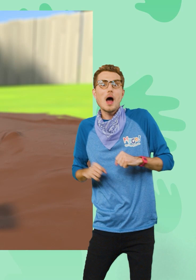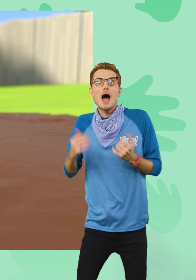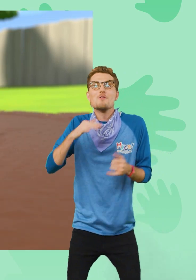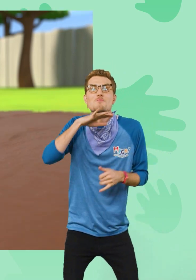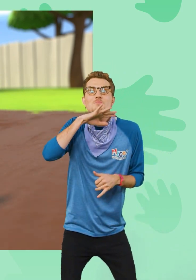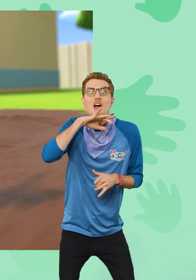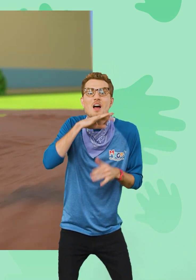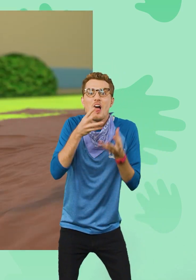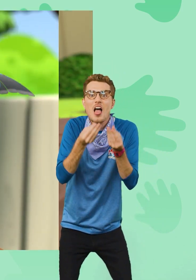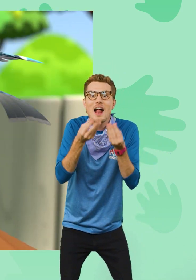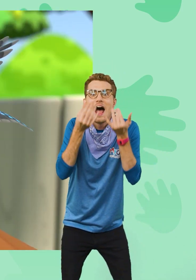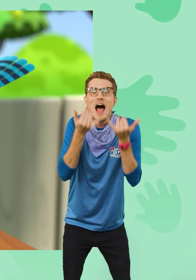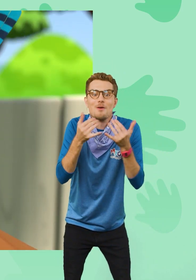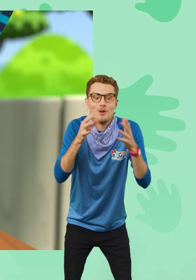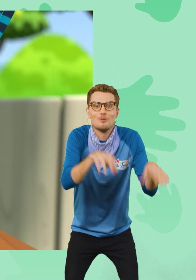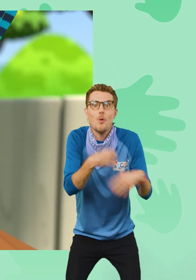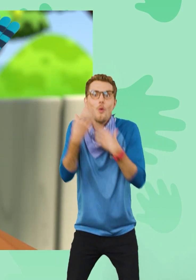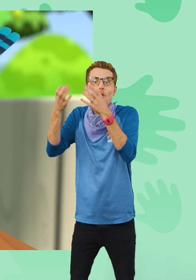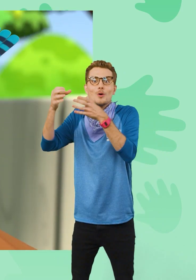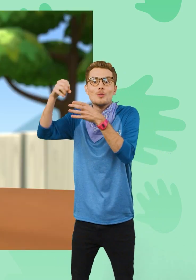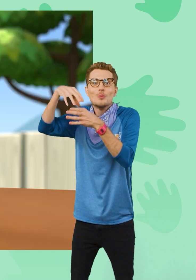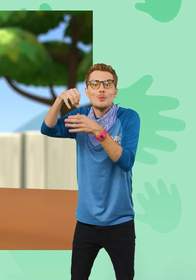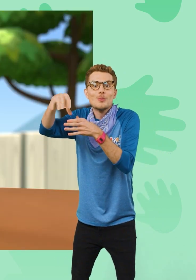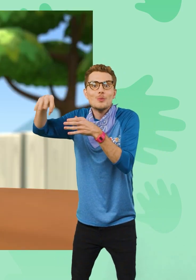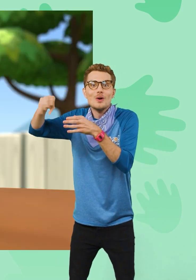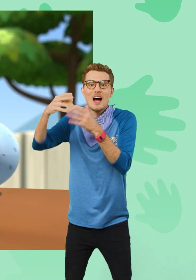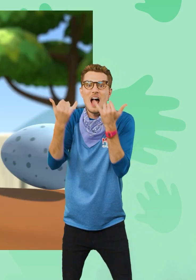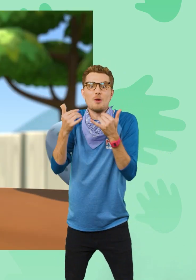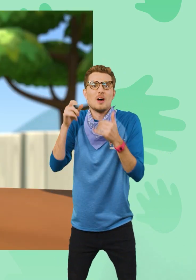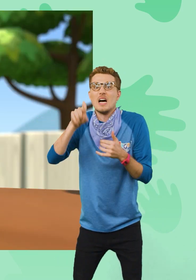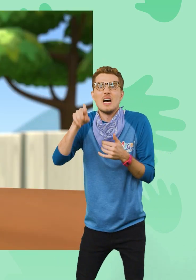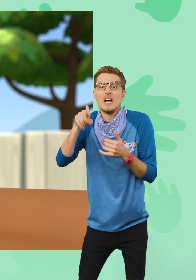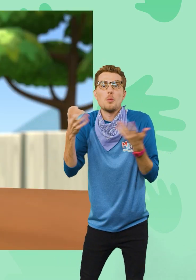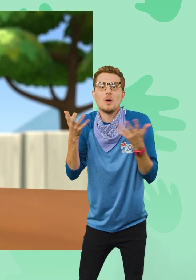Mud is landing in the nest.